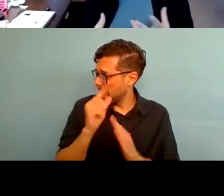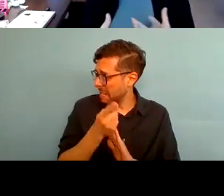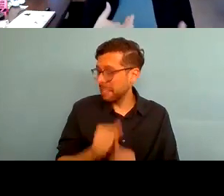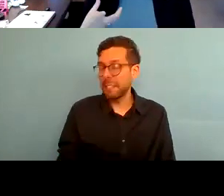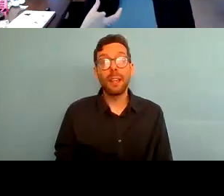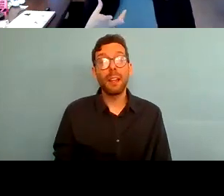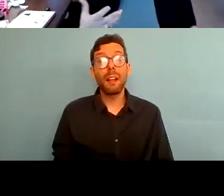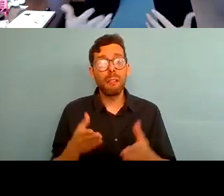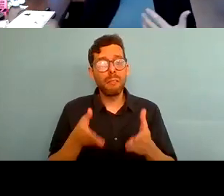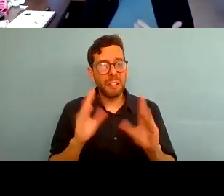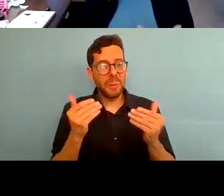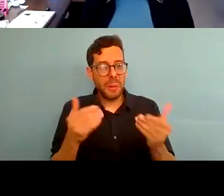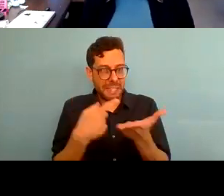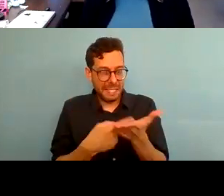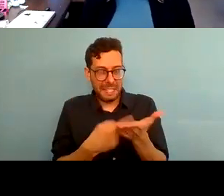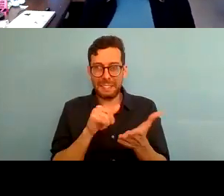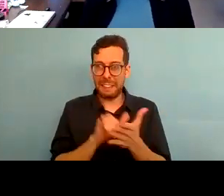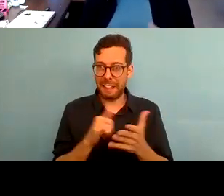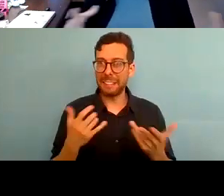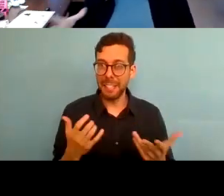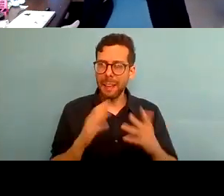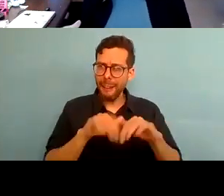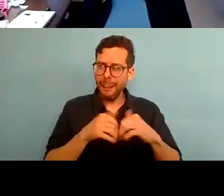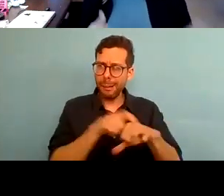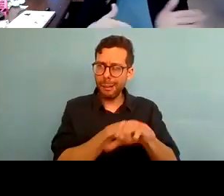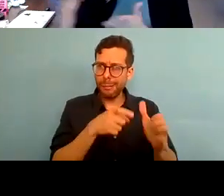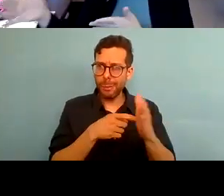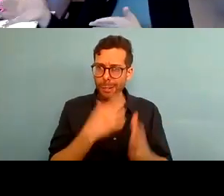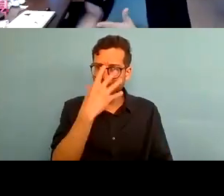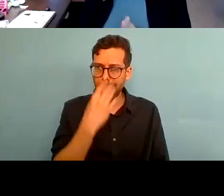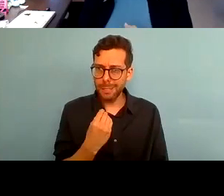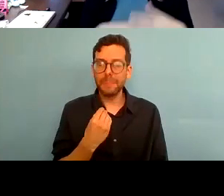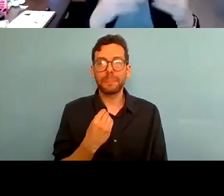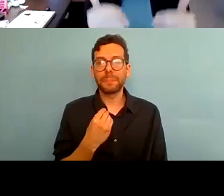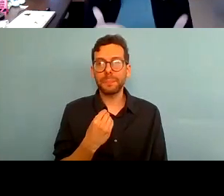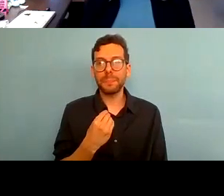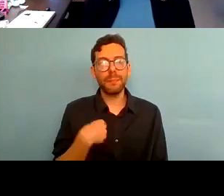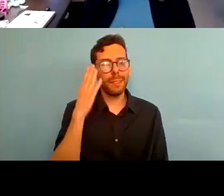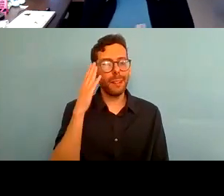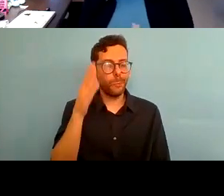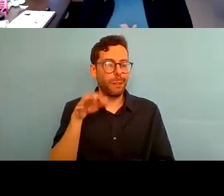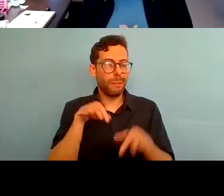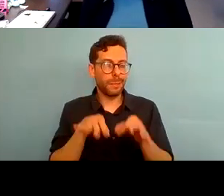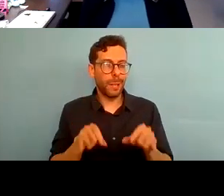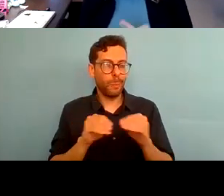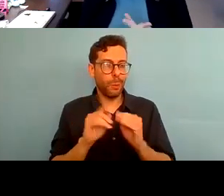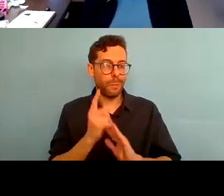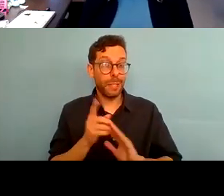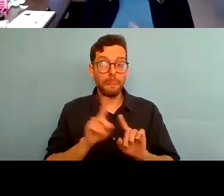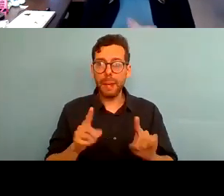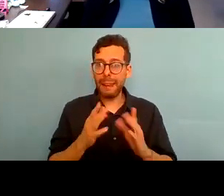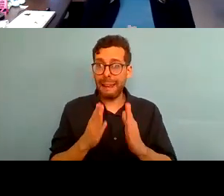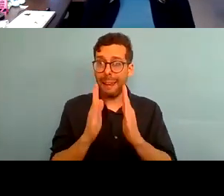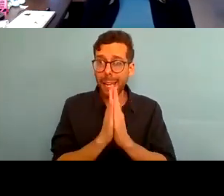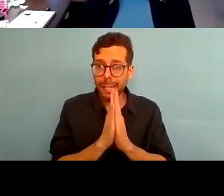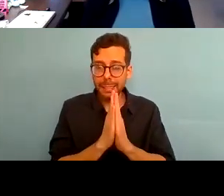to work through how long is it taking them to fall asleep and where do we go from here? We'll get on to that in a minute. But the asking can be very helpful. It doesn't take a